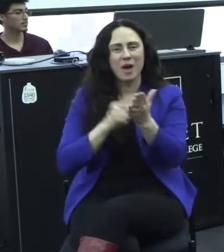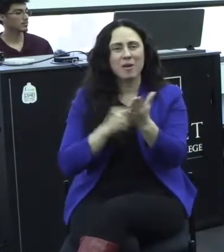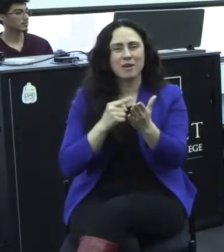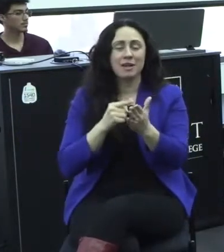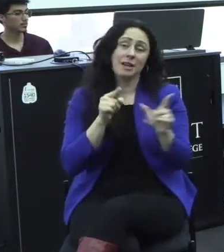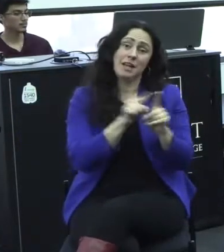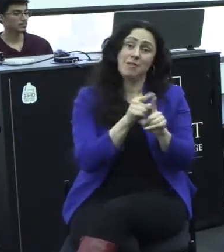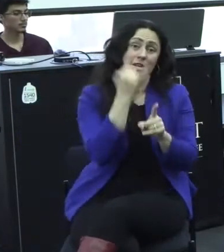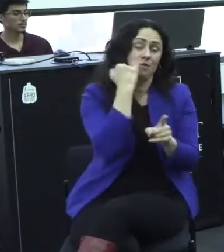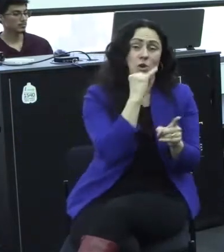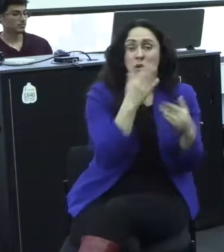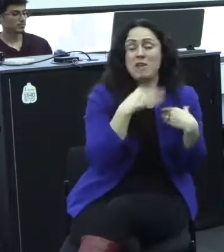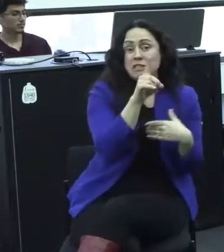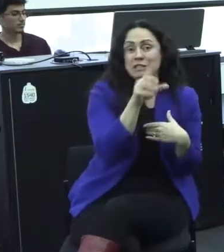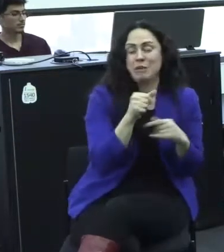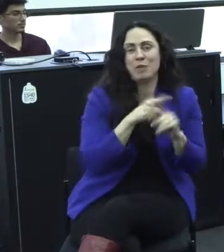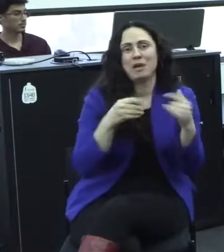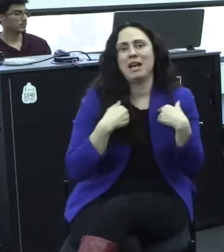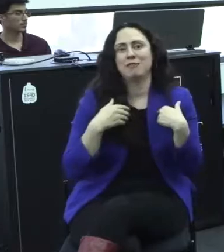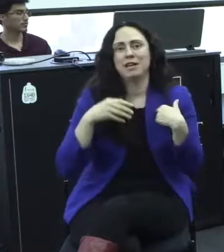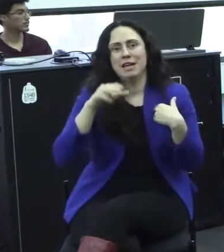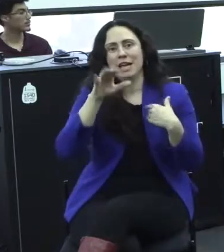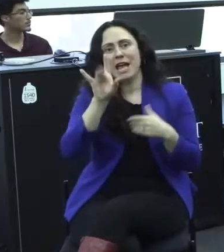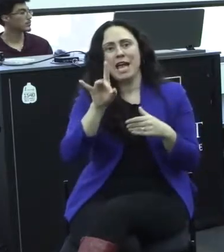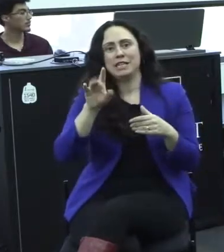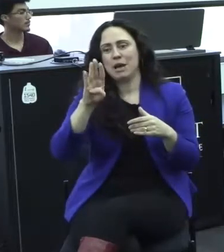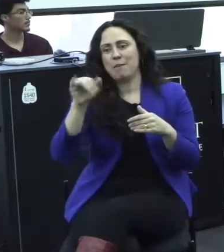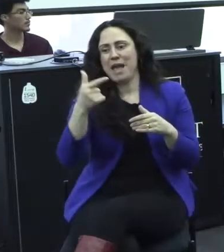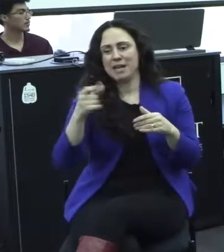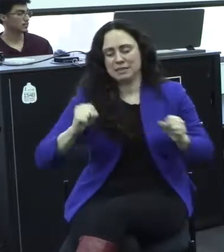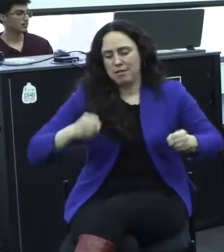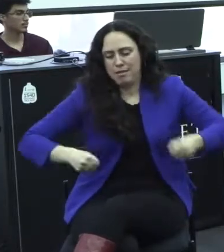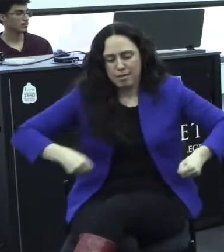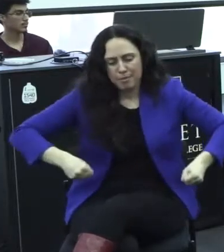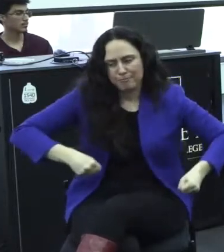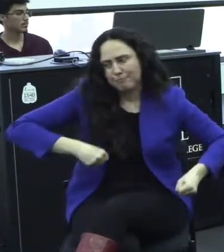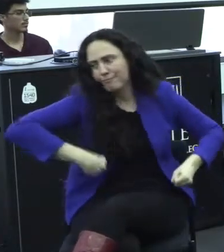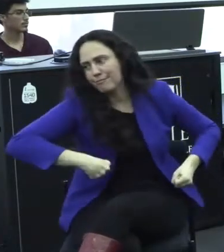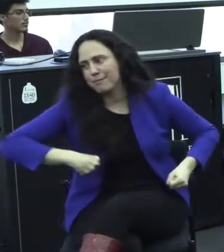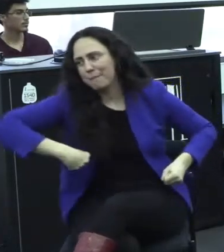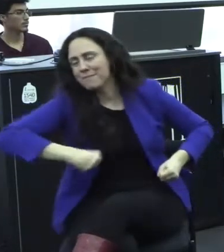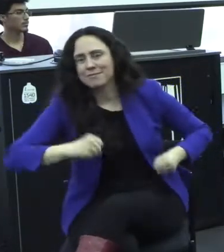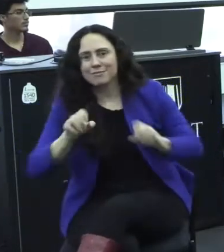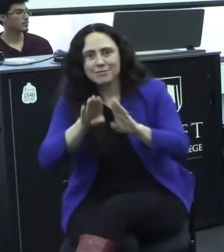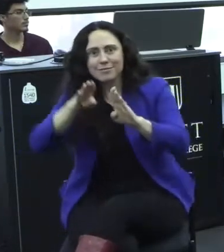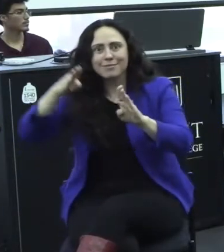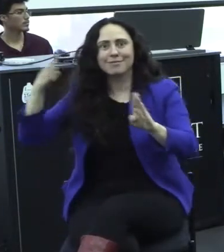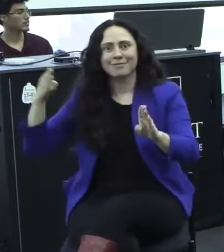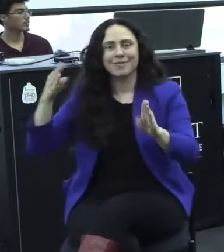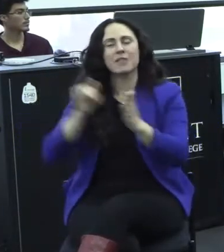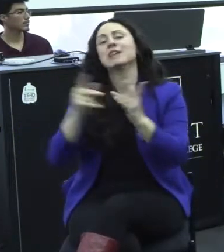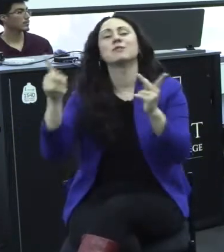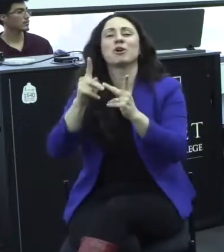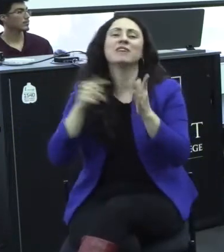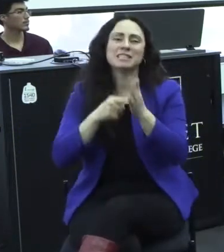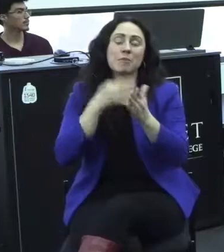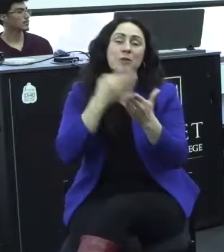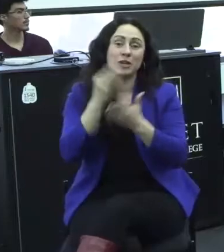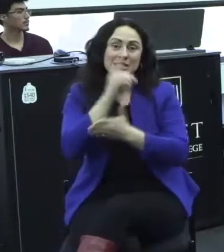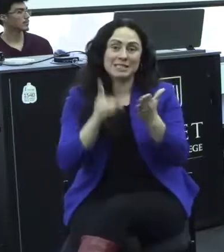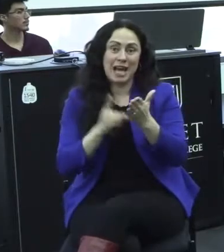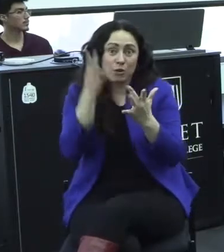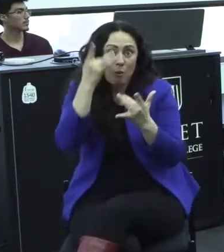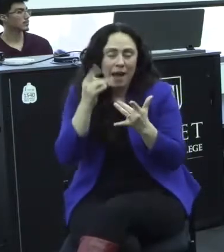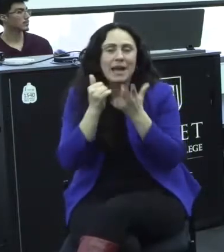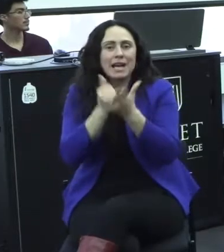might not have a disability, but we got 8 bags in each hand and we hit it with our elbow to get in. Like, that's a perfect example of actually just good design, because it helps